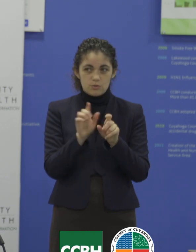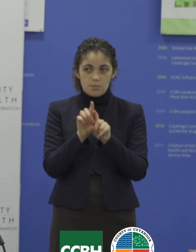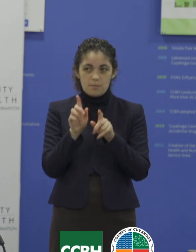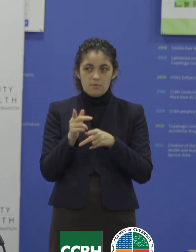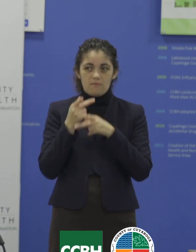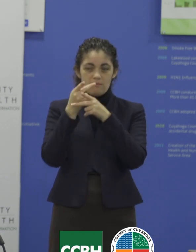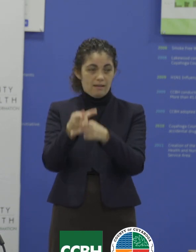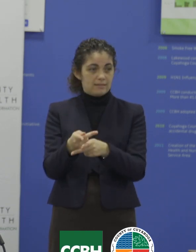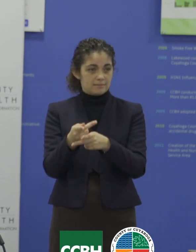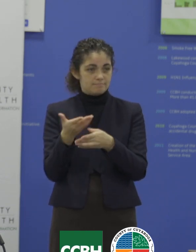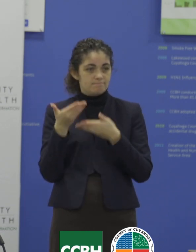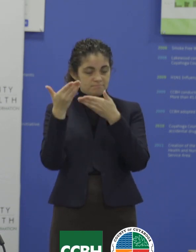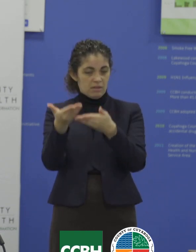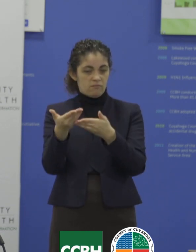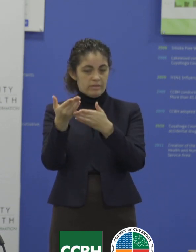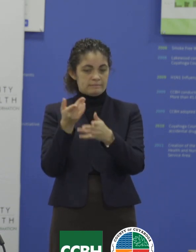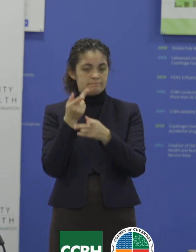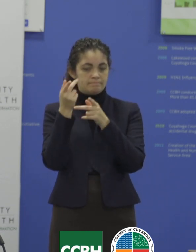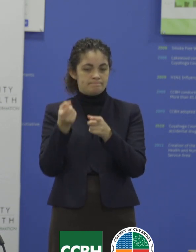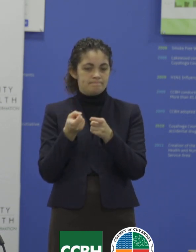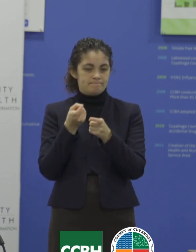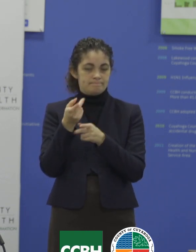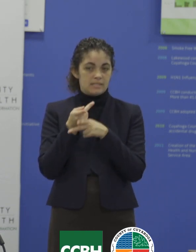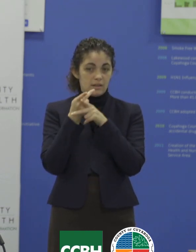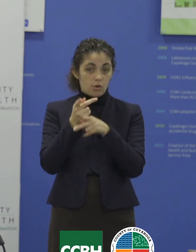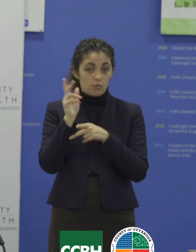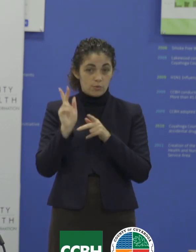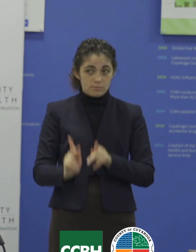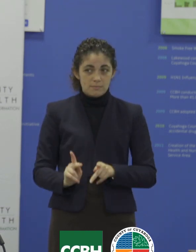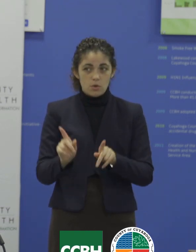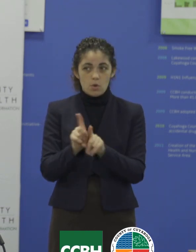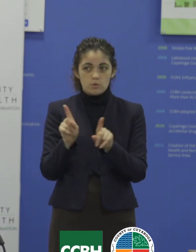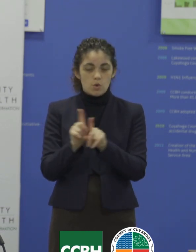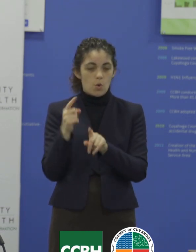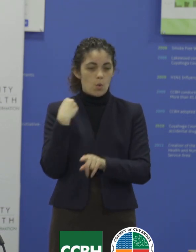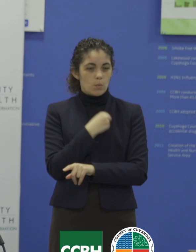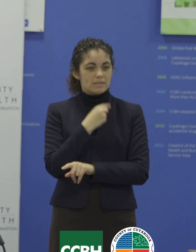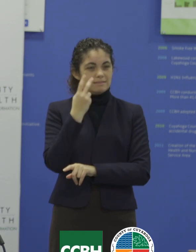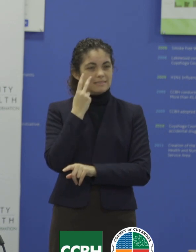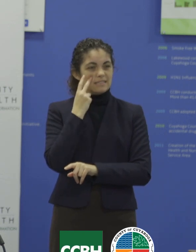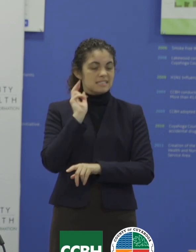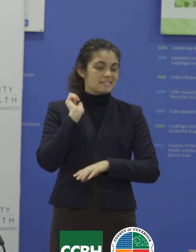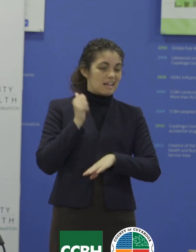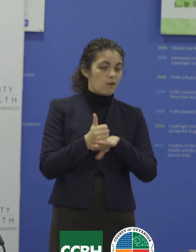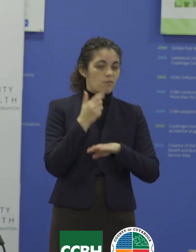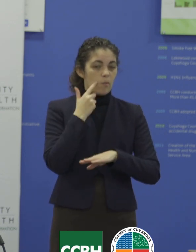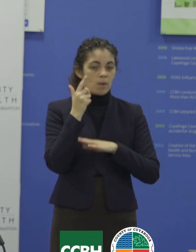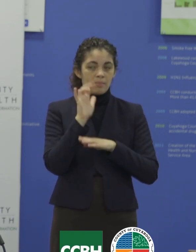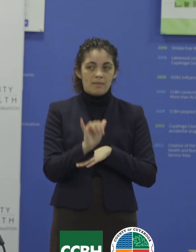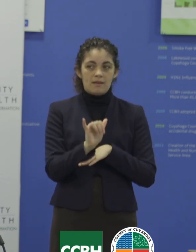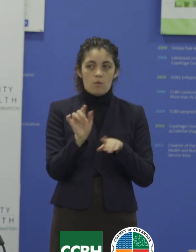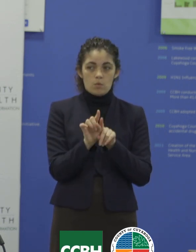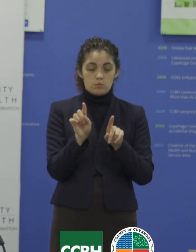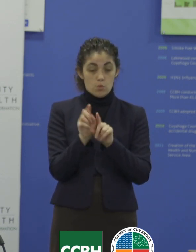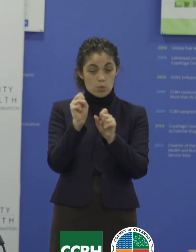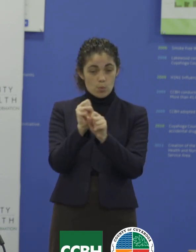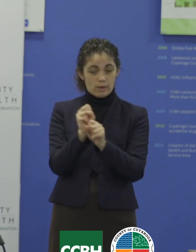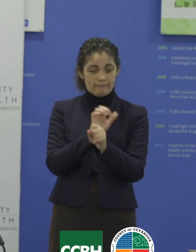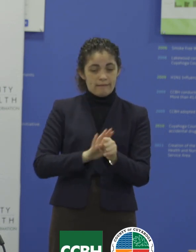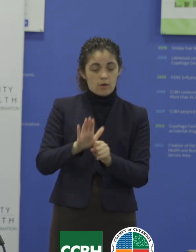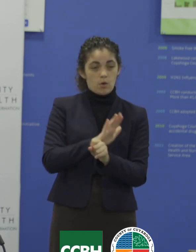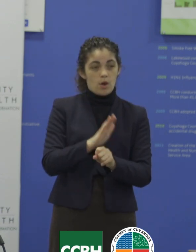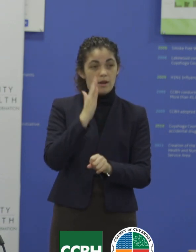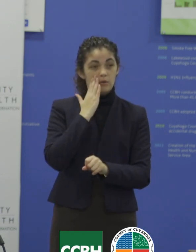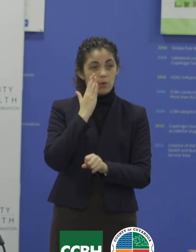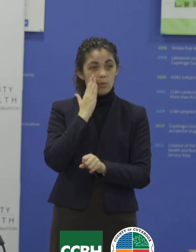in those spaces. So we know that we're thinking both about the infrastructure, the physical pieces, and the workforce. And I